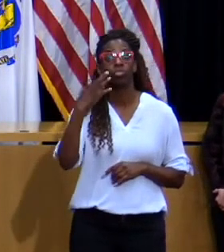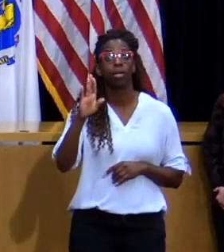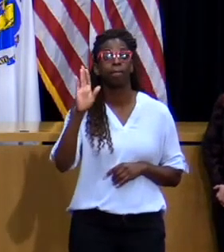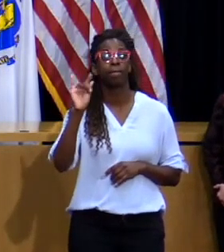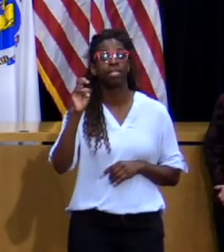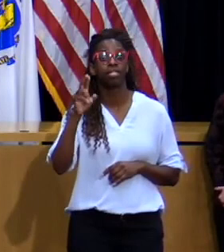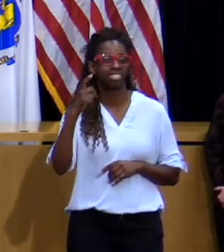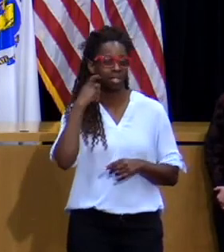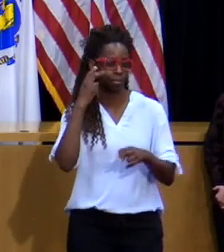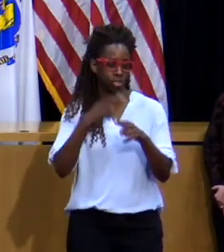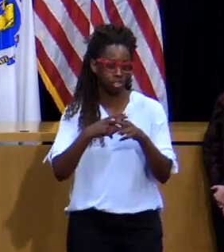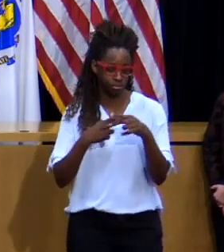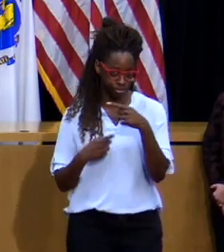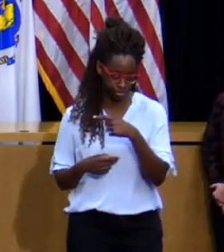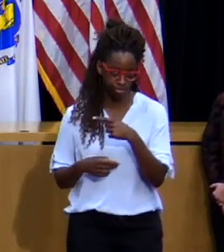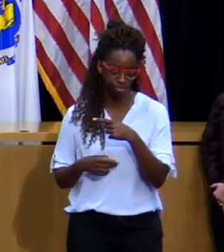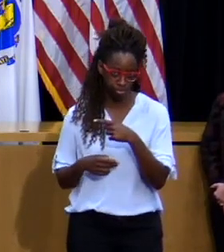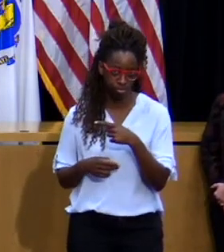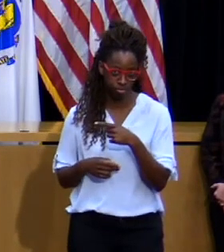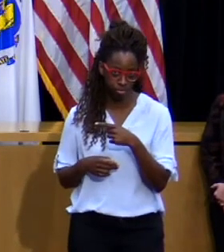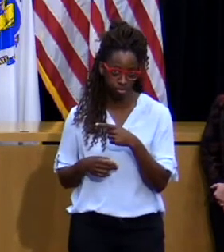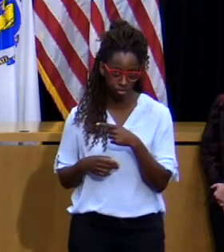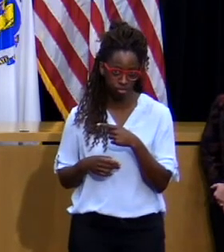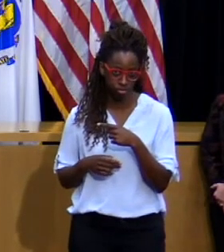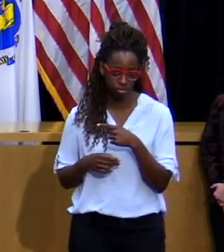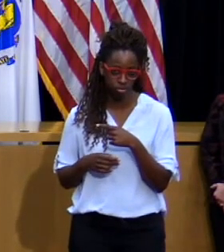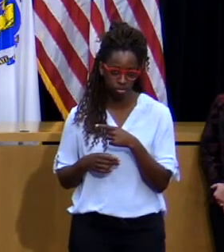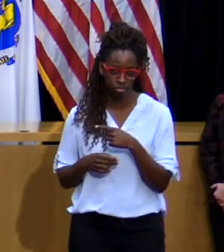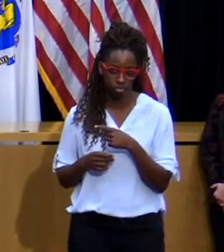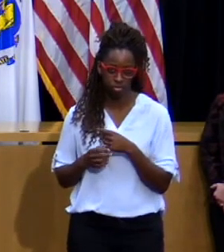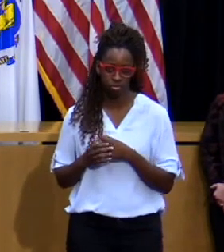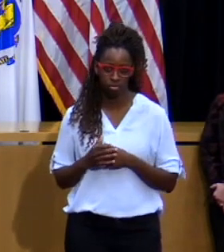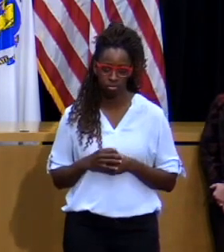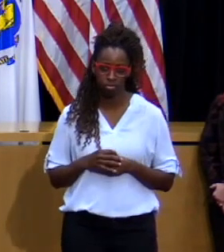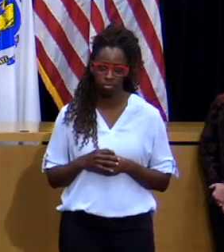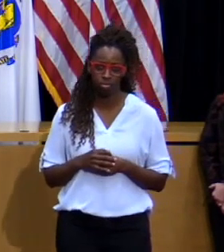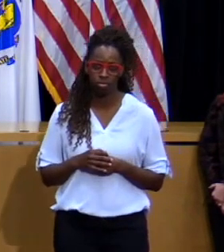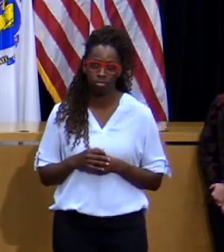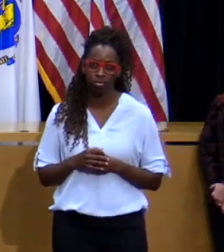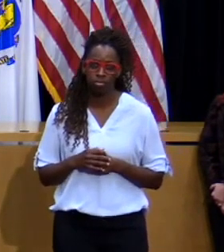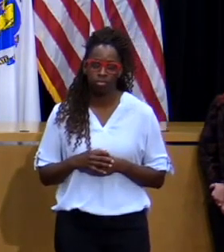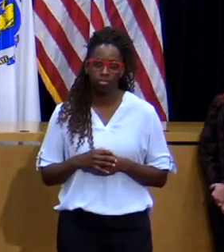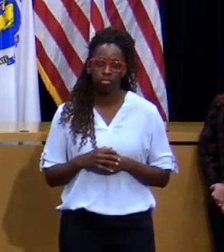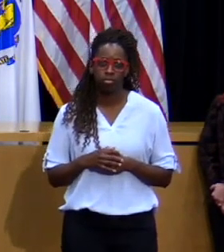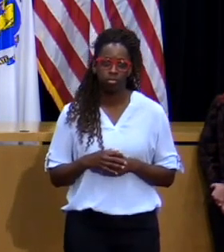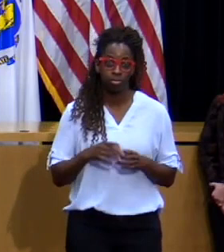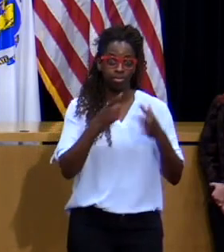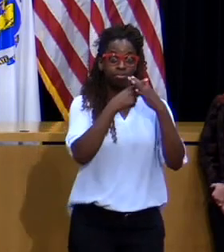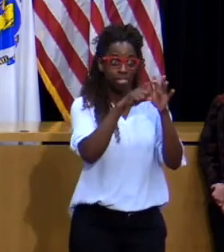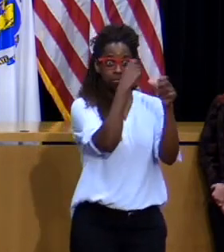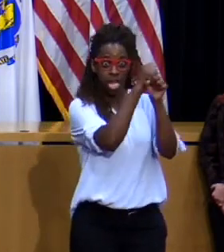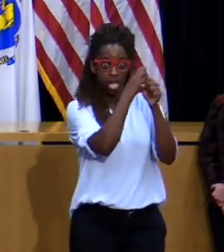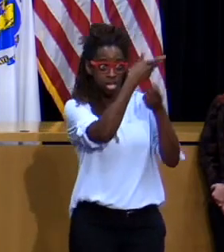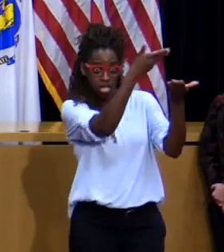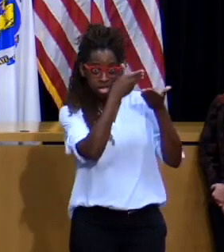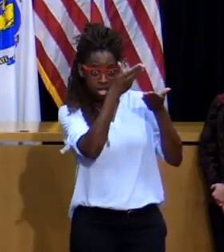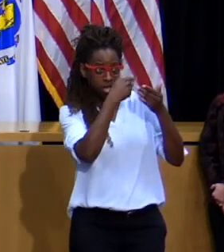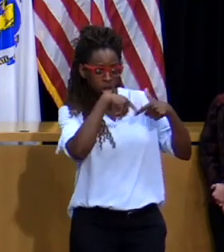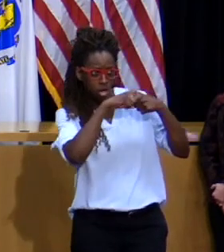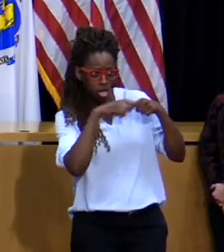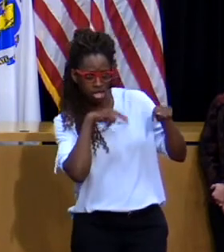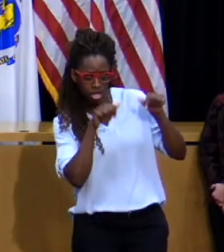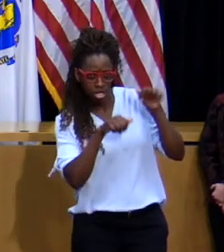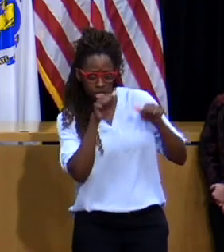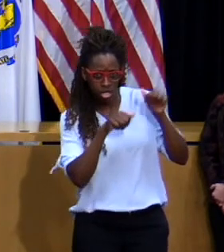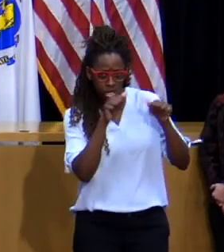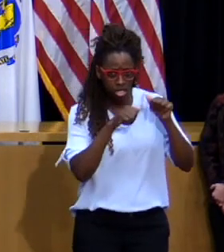quite specifically, is the lumpiness associated with the beginning, right? Because what most people